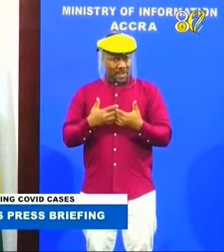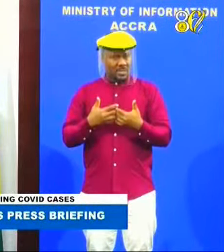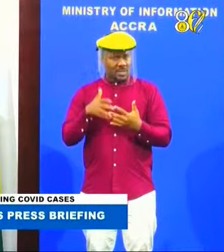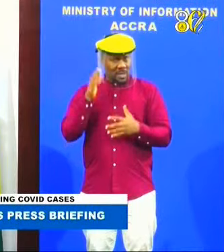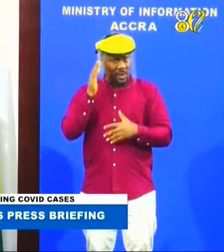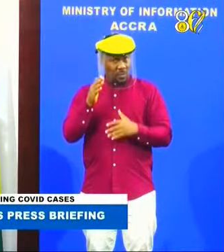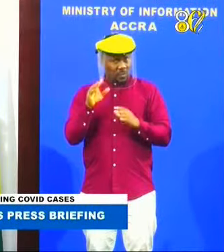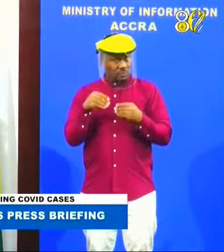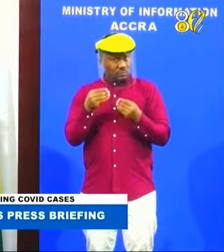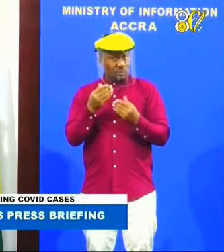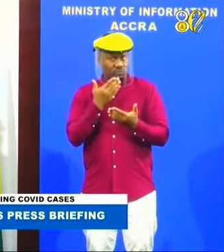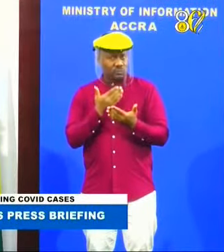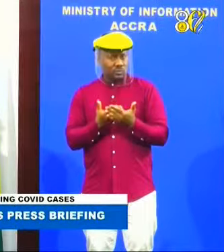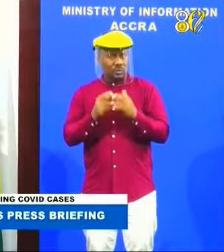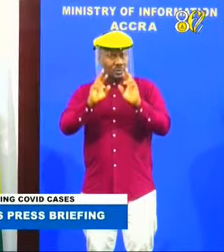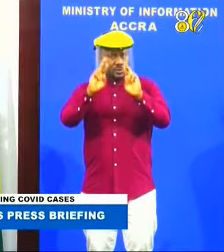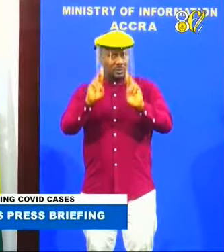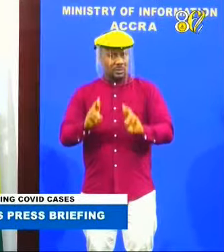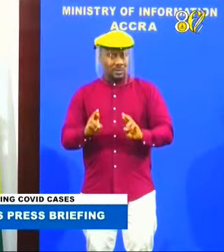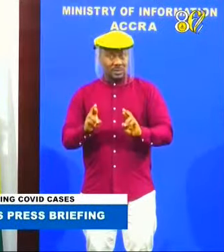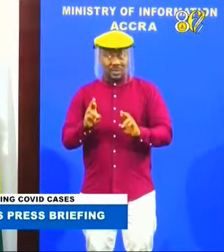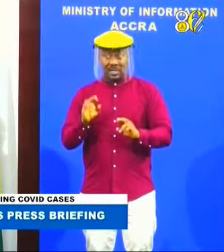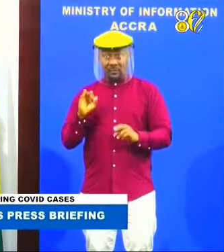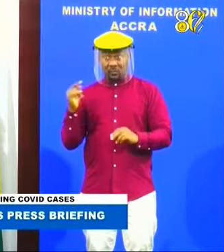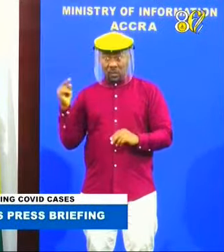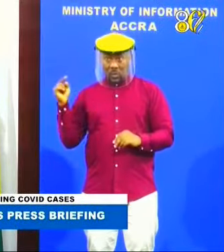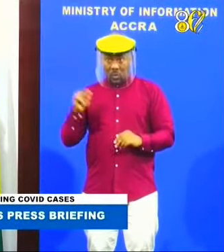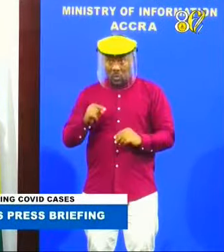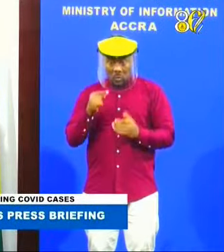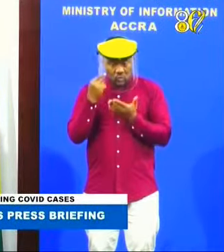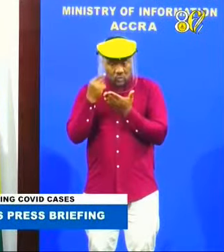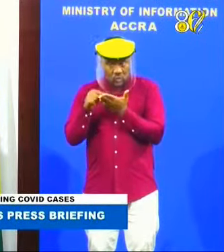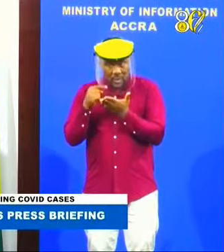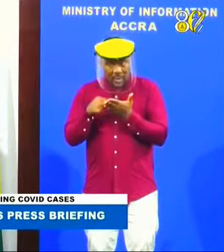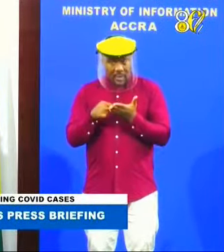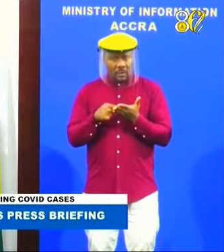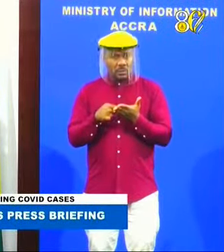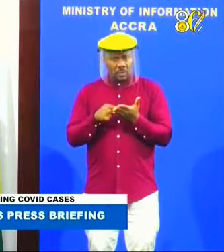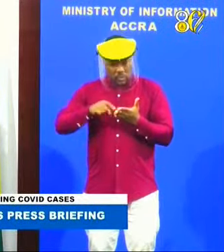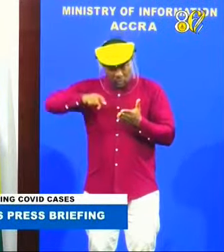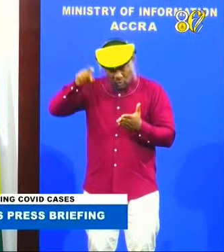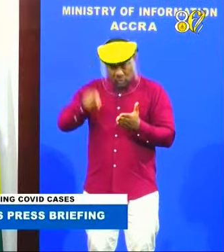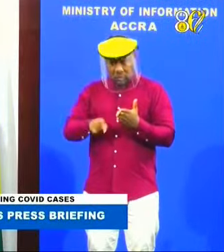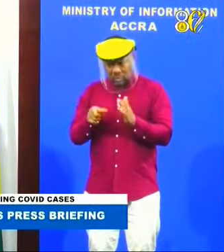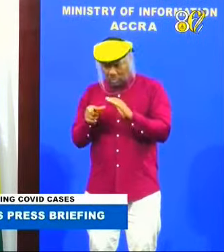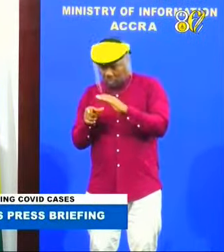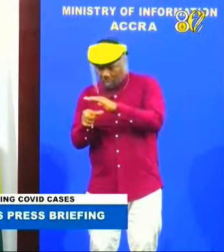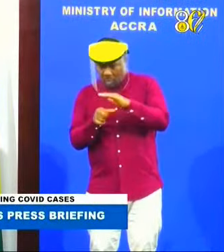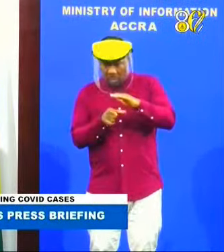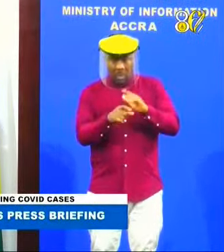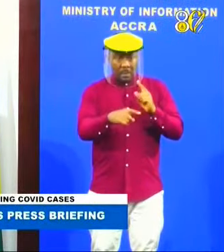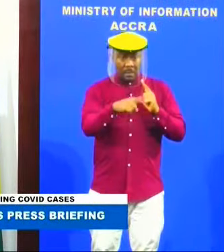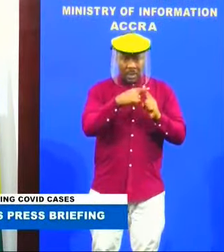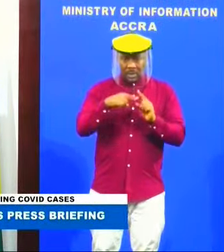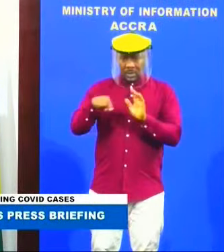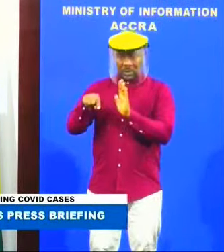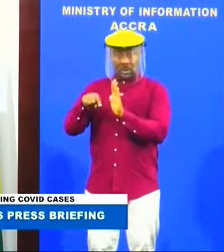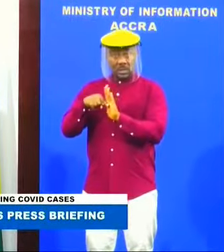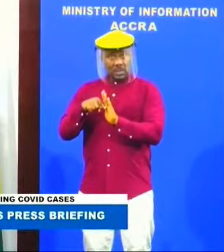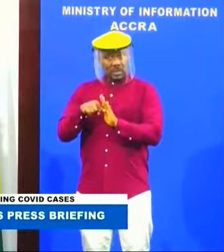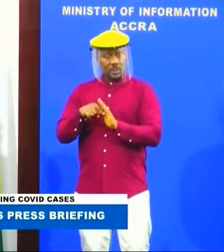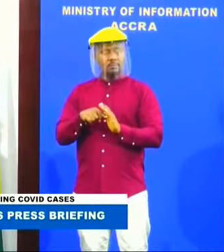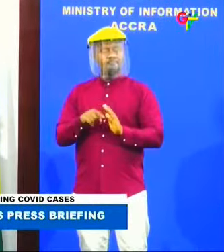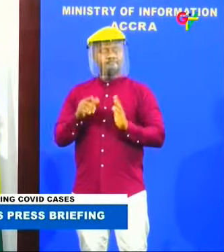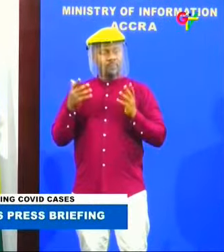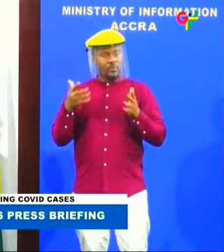correct results. And when we go and do inspections, all those things have to be logged in for us to be able to verify that it was done. So far, we have